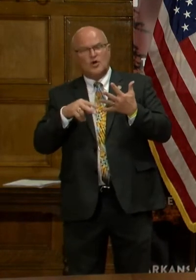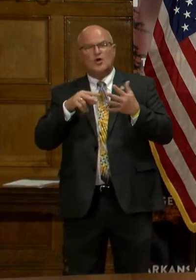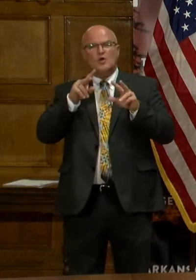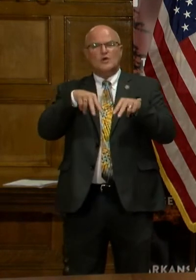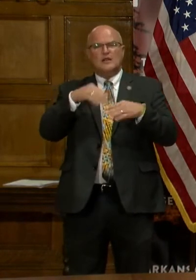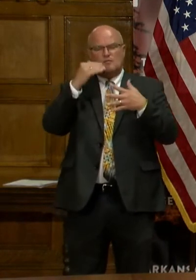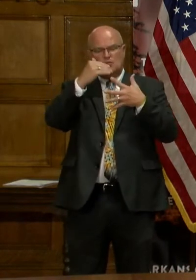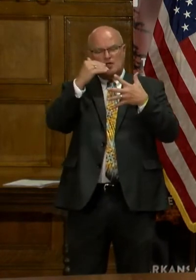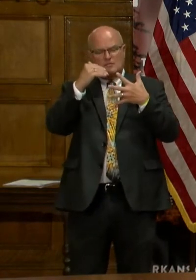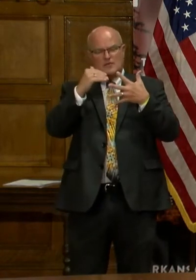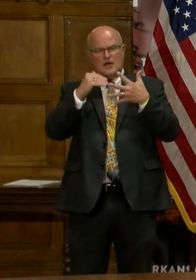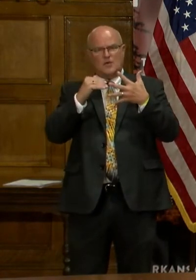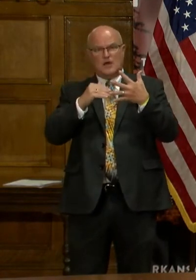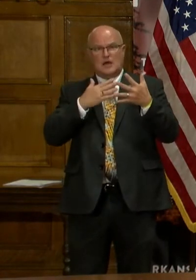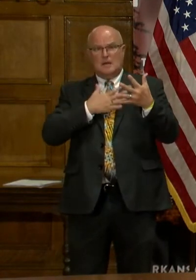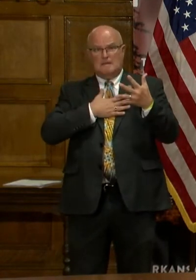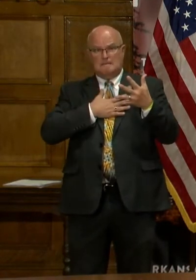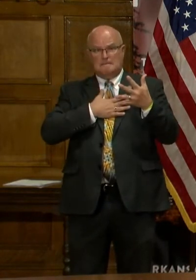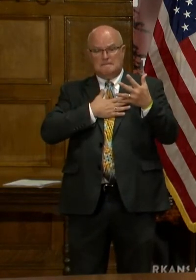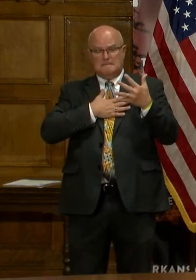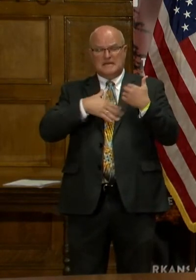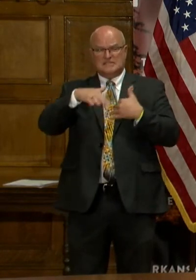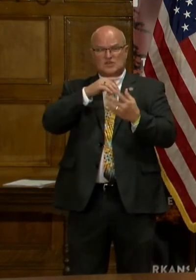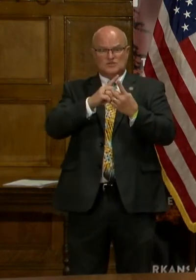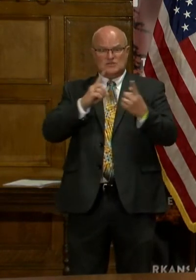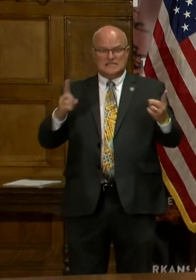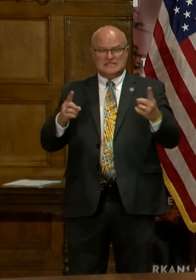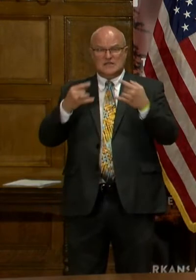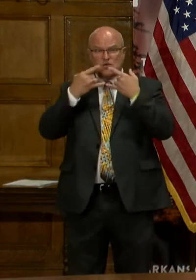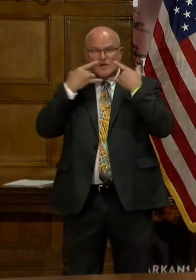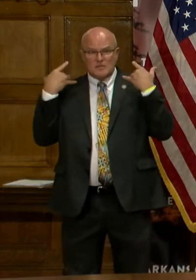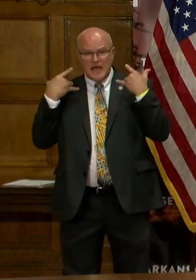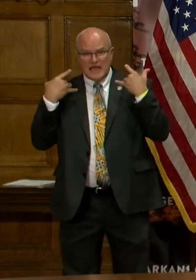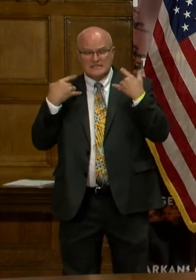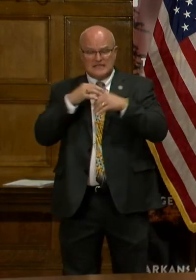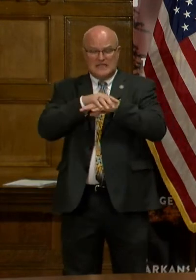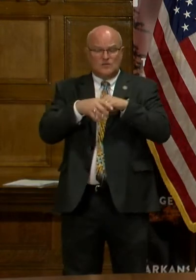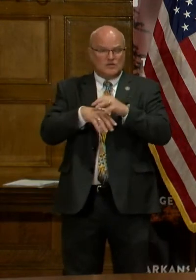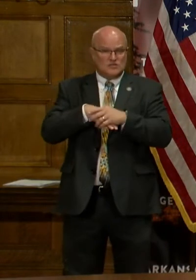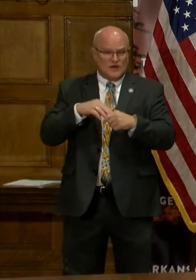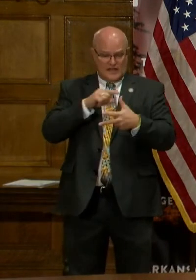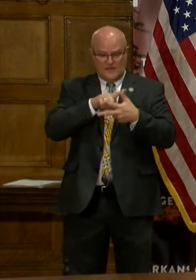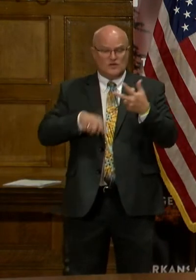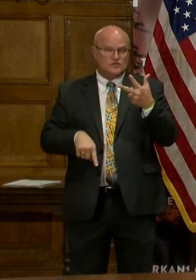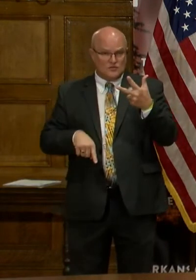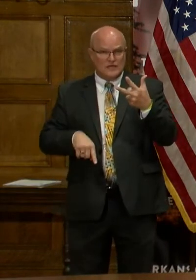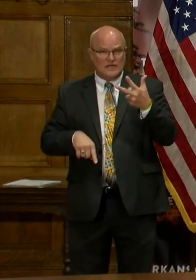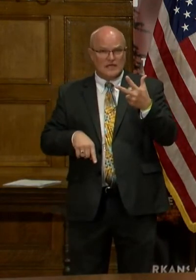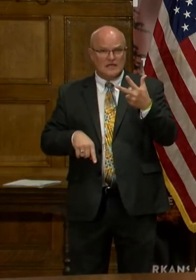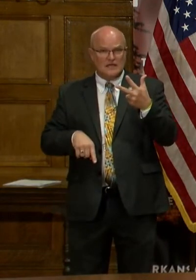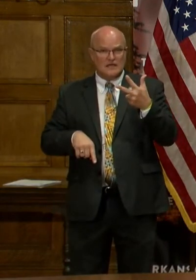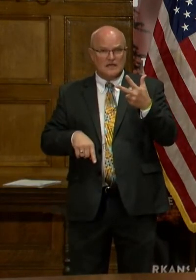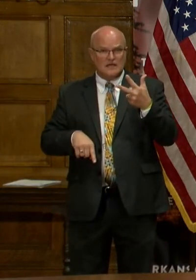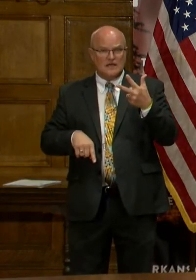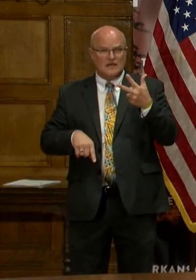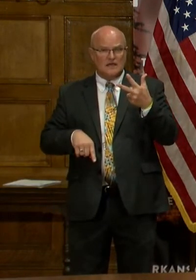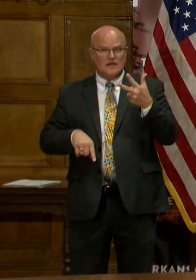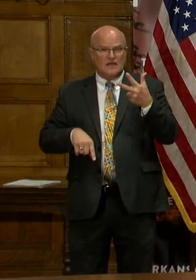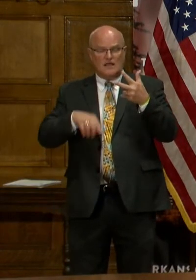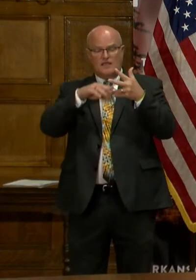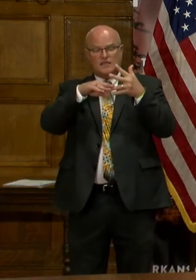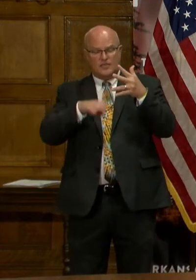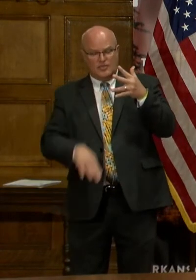them one by one, minus social distancing, wear a mask, and practice good hygiene. You haven't done any of the